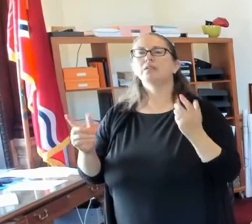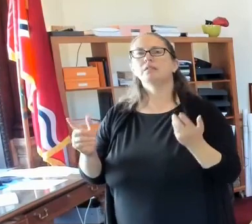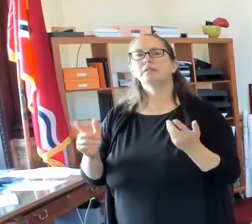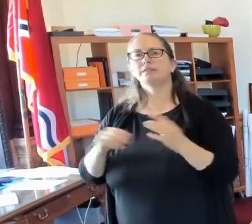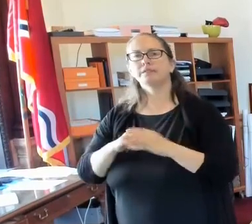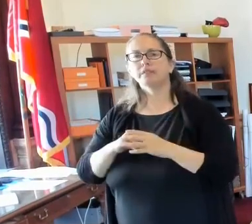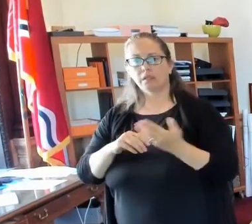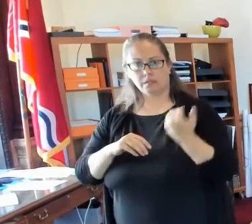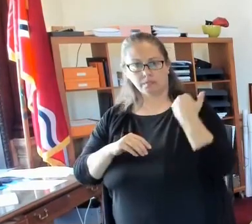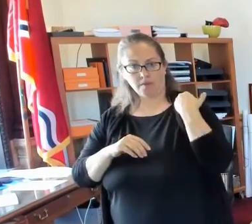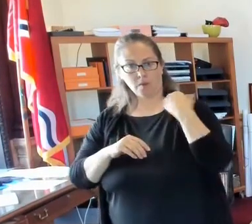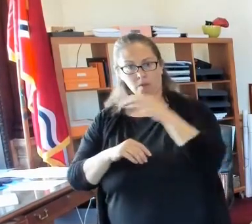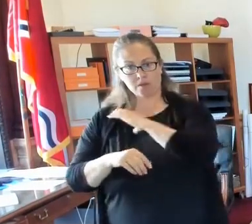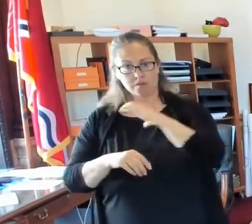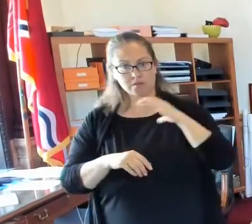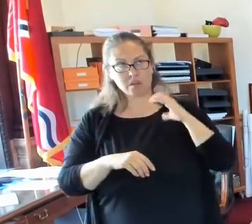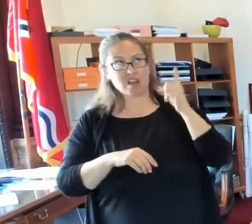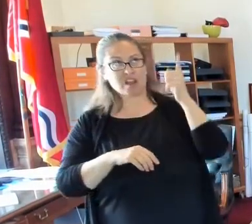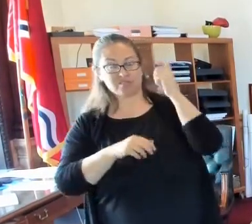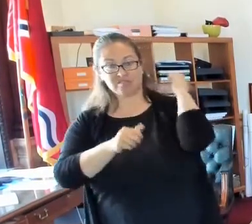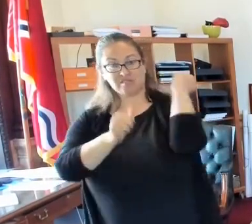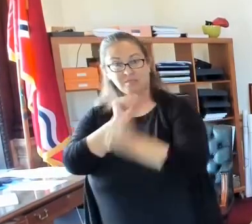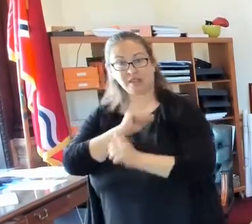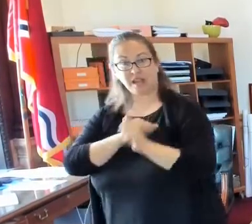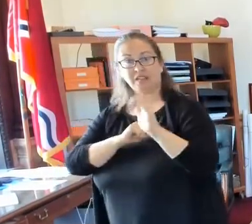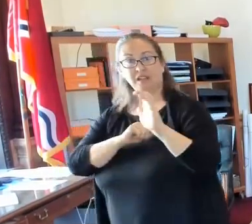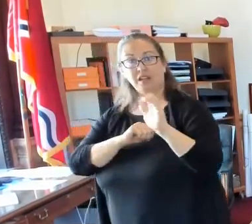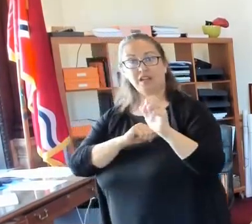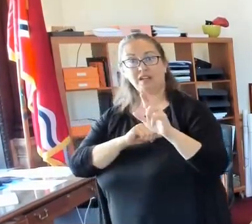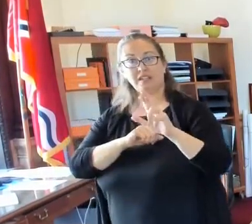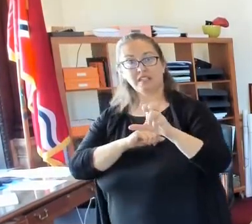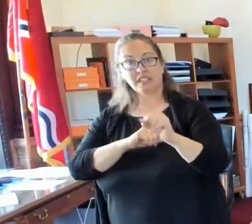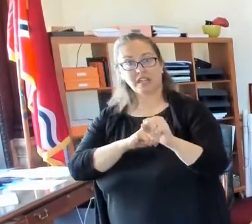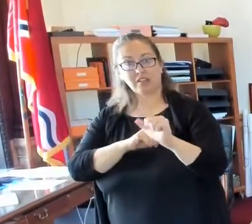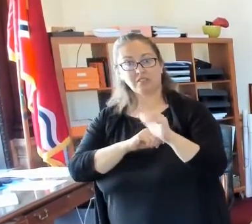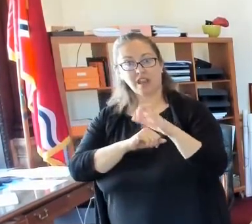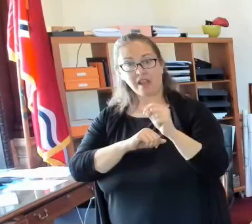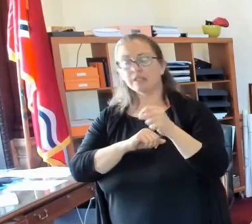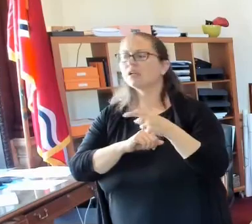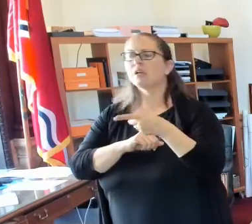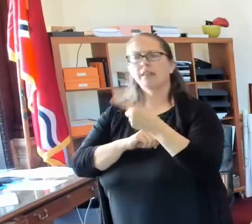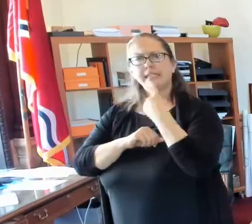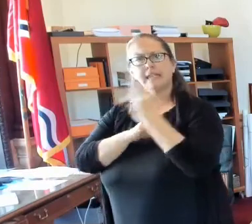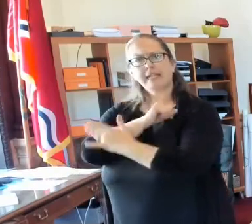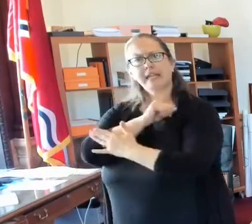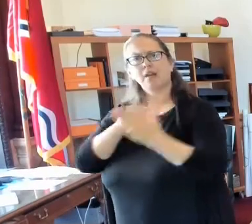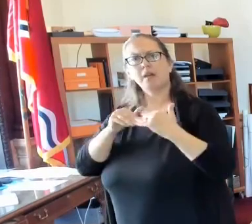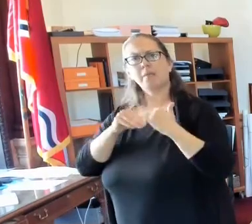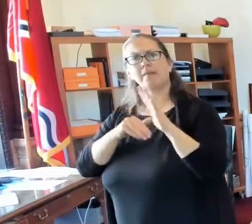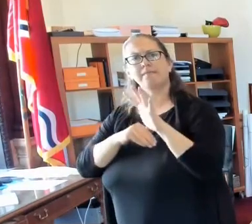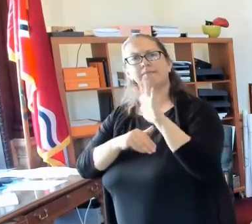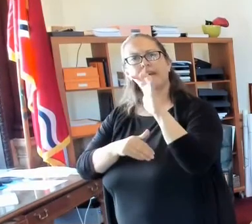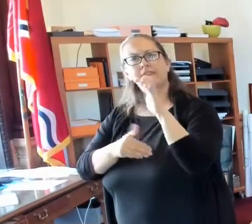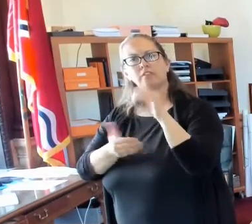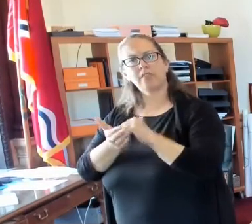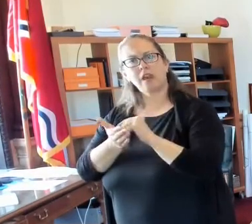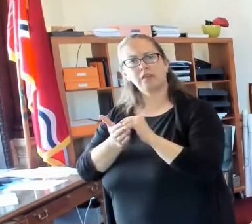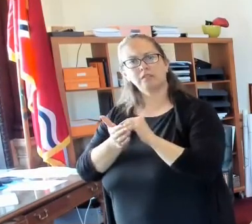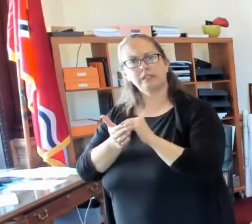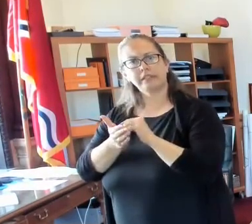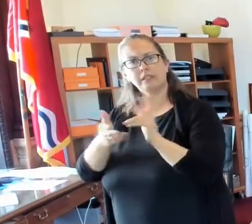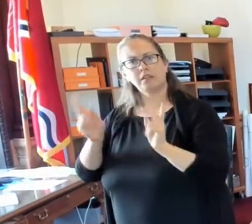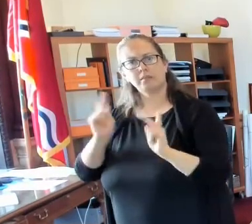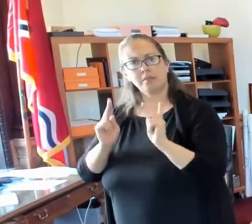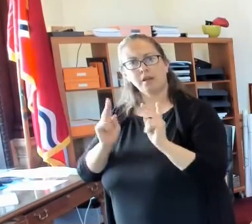when Congress passed the CARES Act, they said, counties over 500,000 people would get the money directly